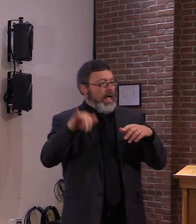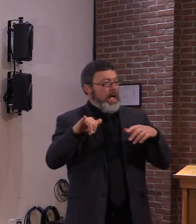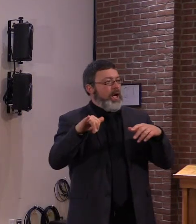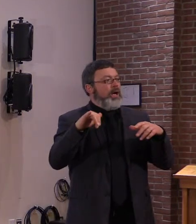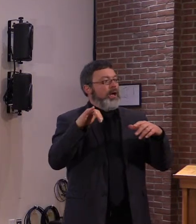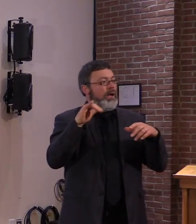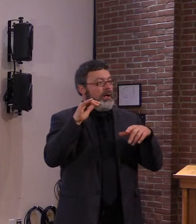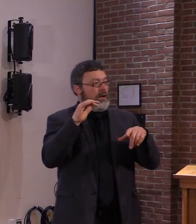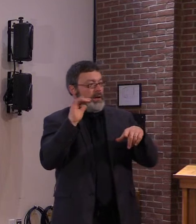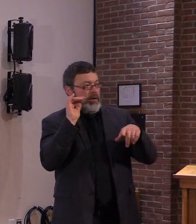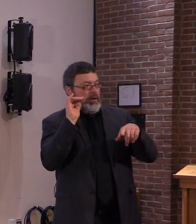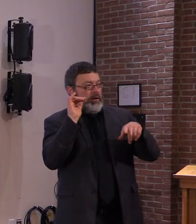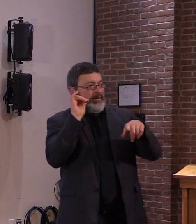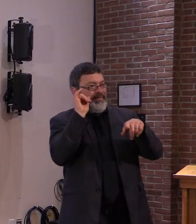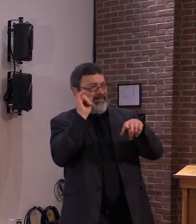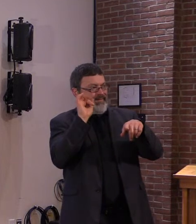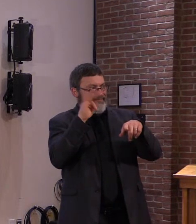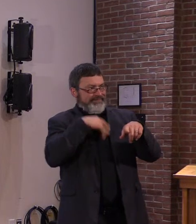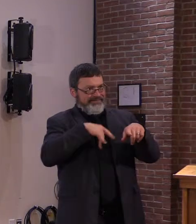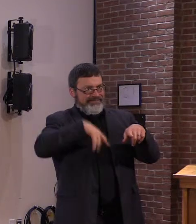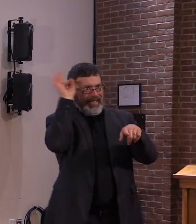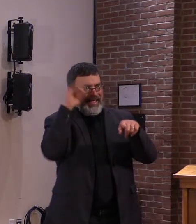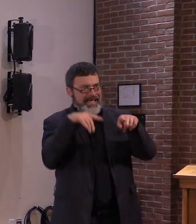No, it's okay, Secretary.